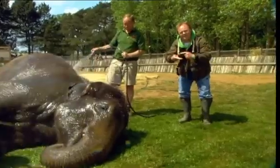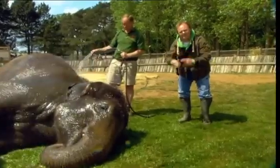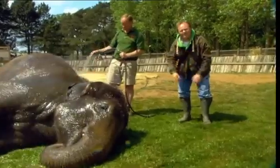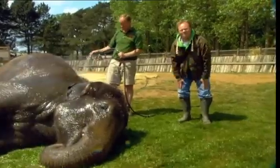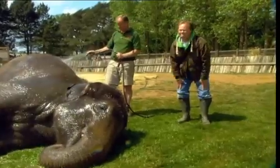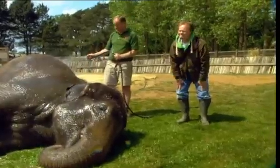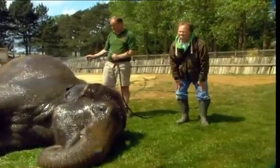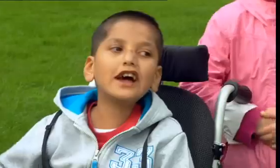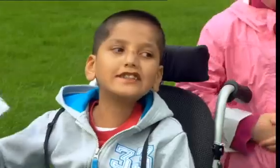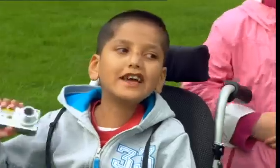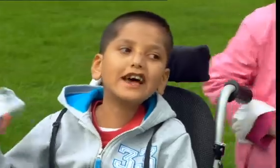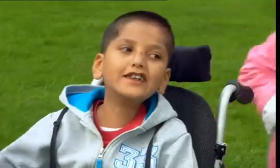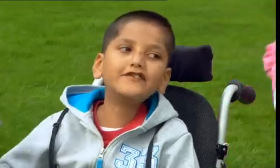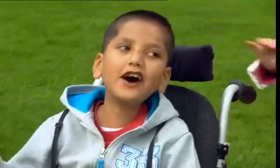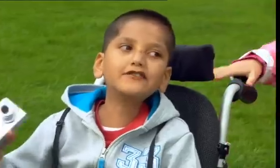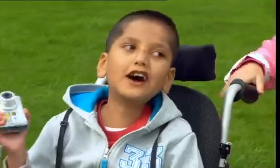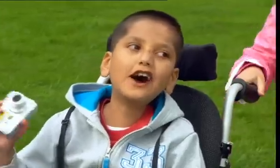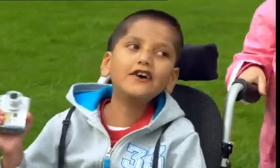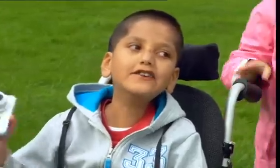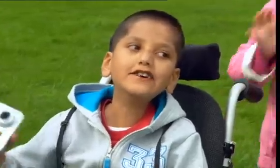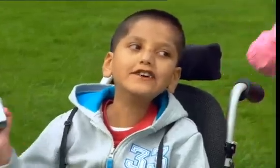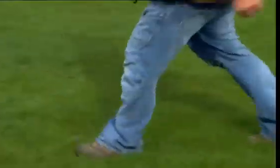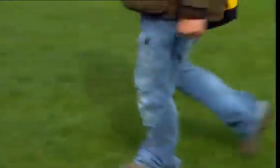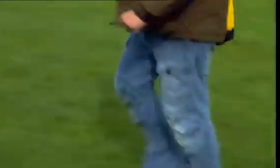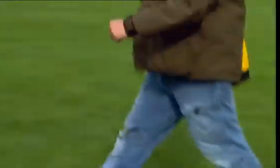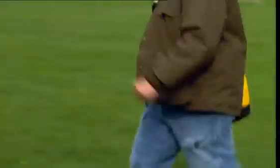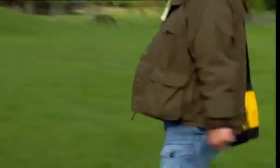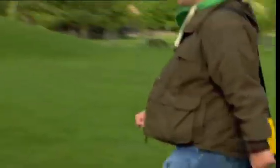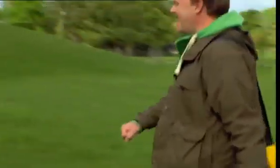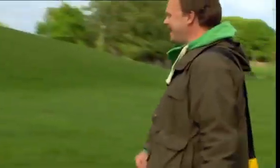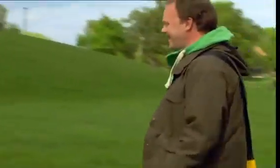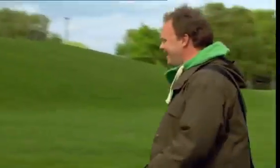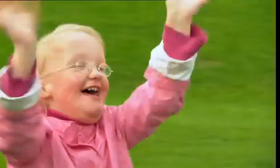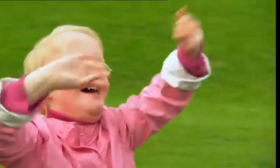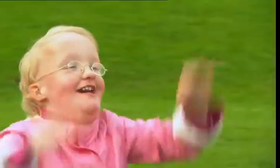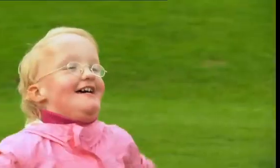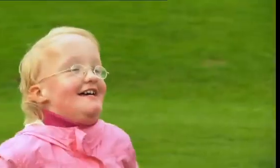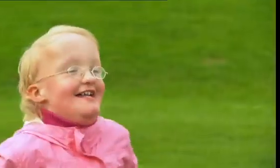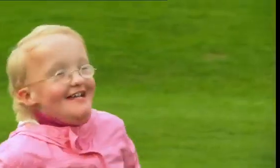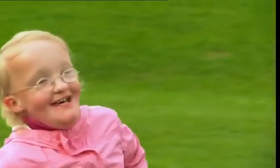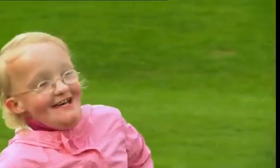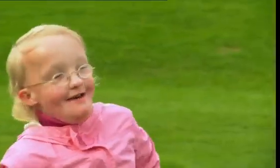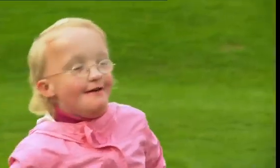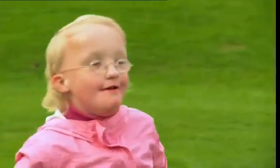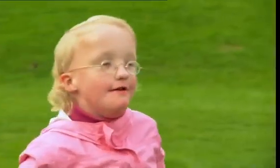Tumble? Justin, a photo! Hi, guys. Hey, have you got the